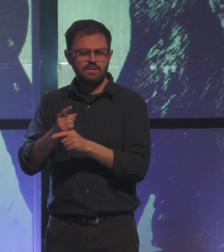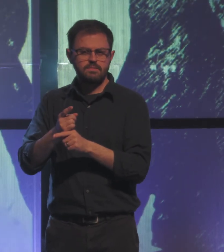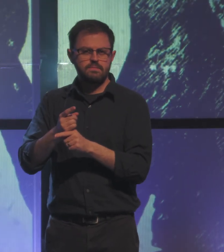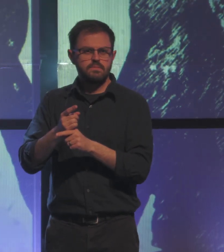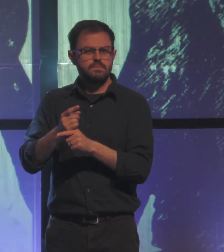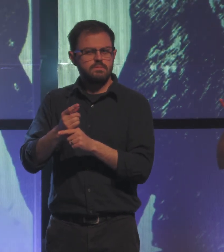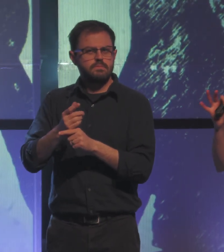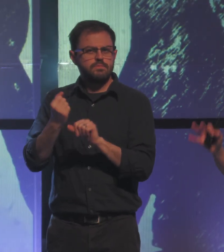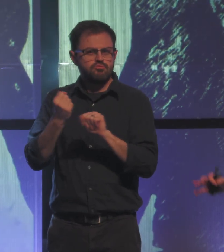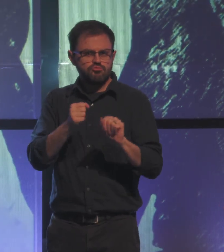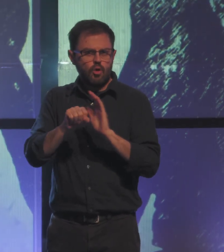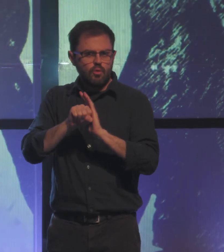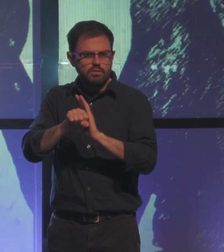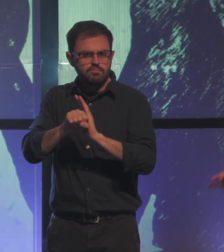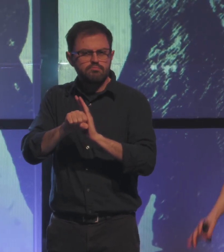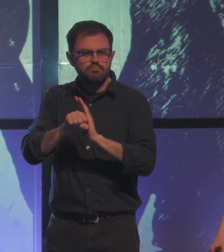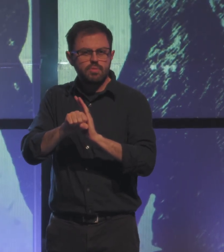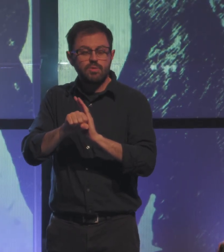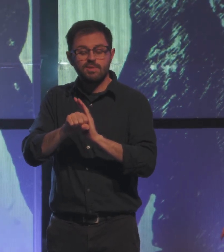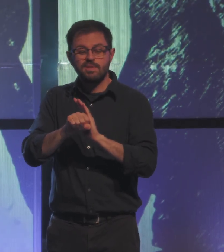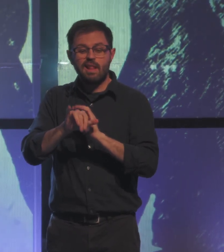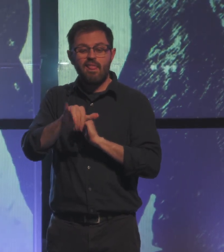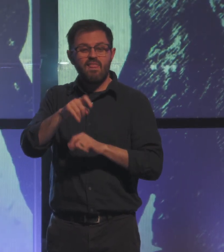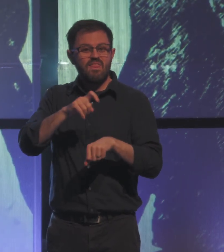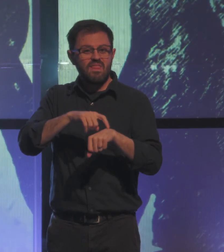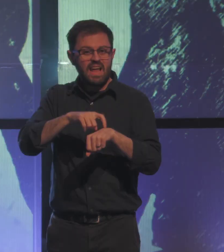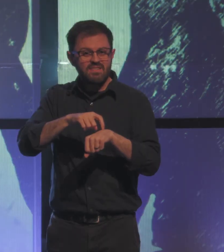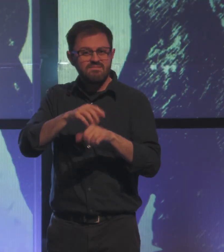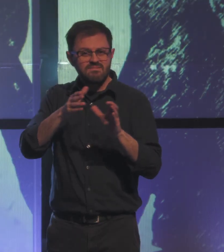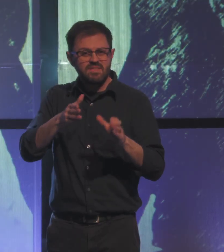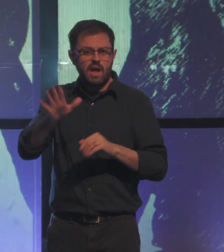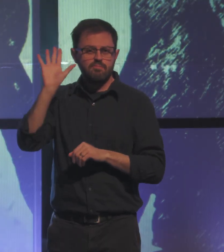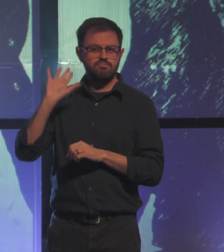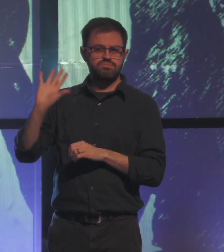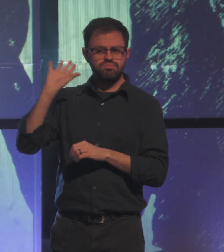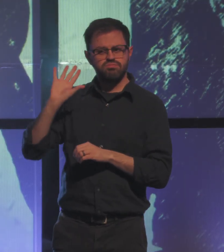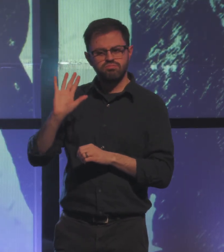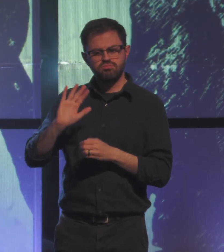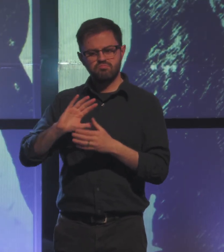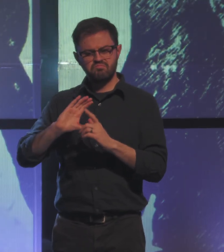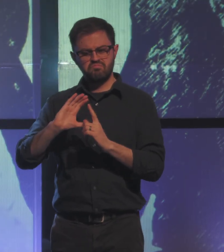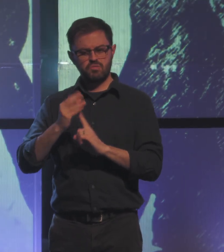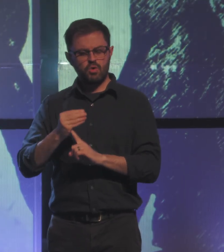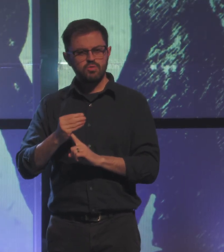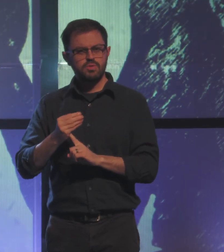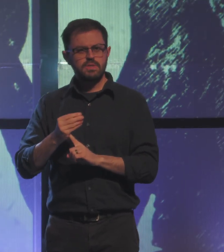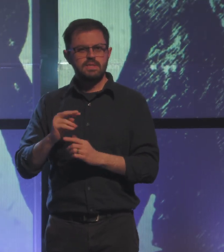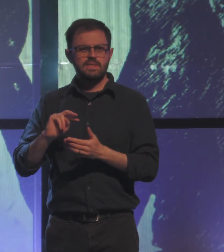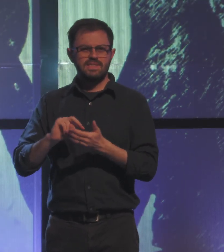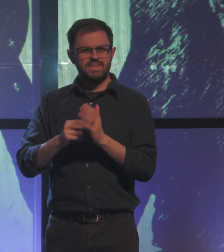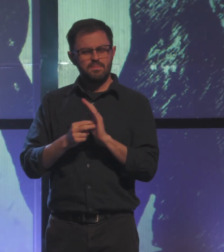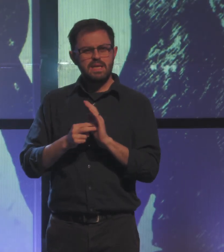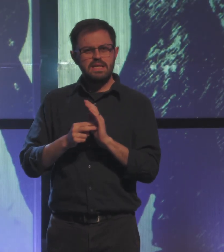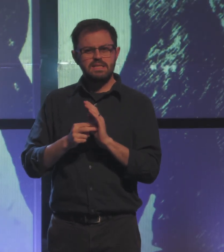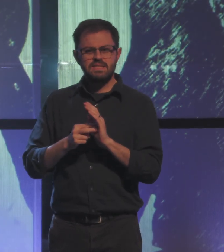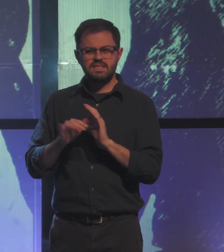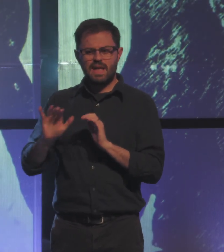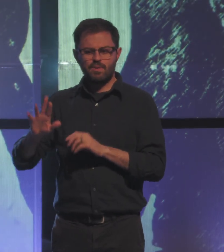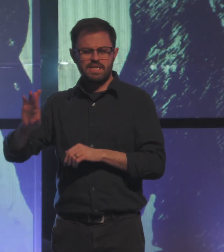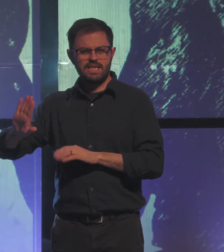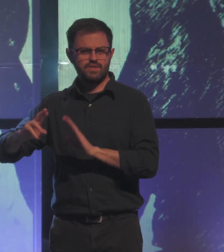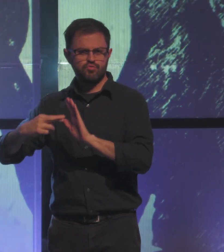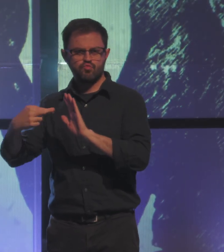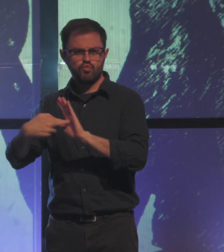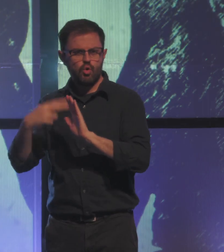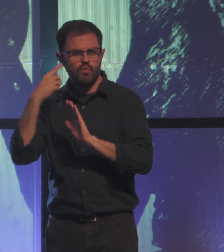symbolic. In society at that time, that is where he belonged to them. Hey, just don't inconvenience me with your